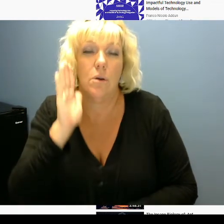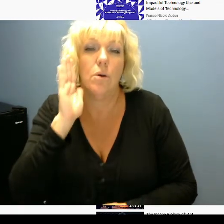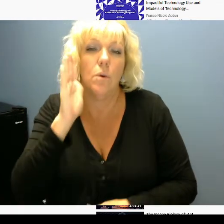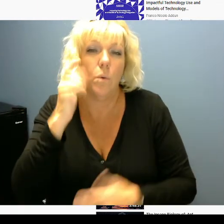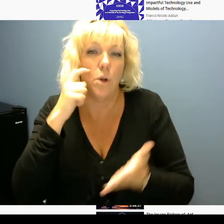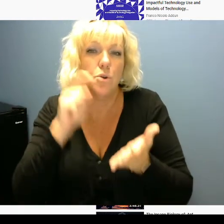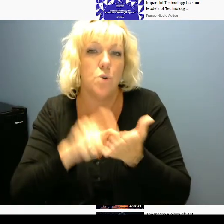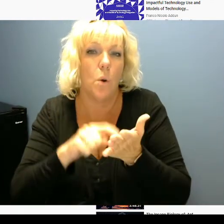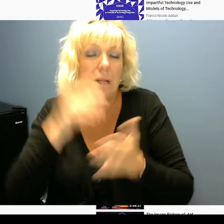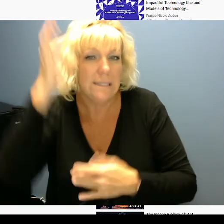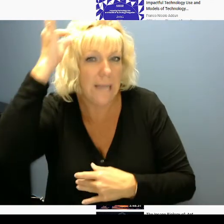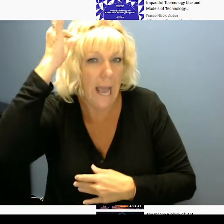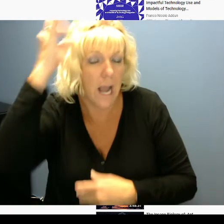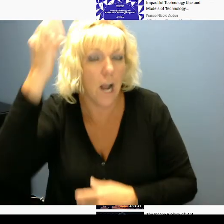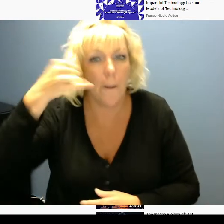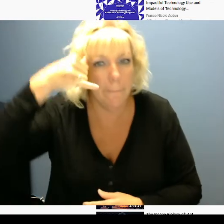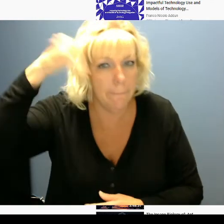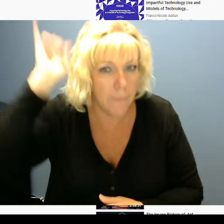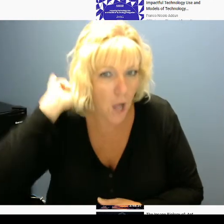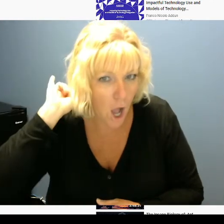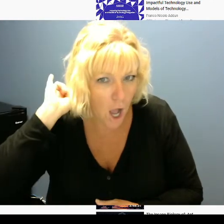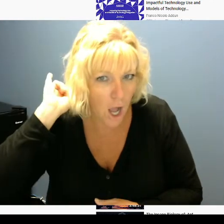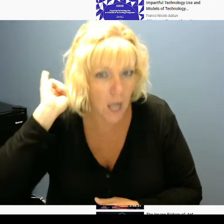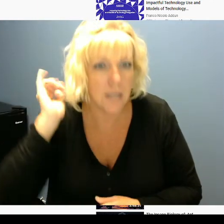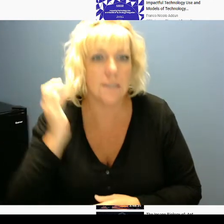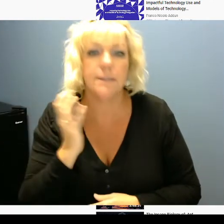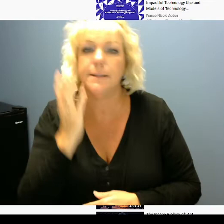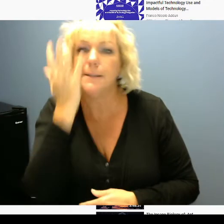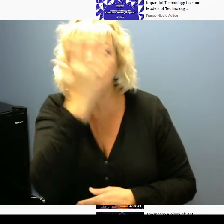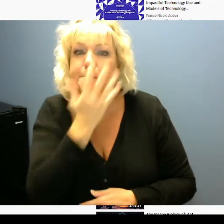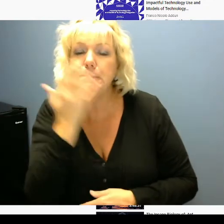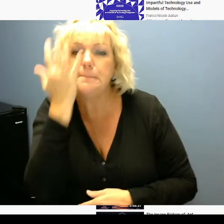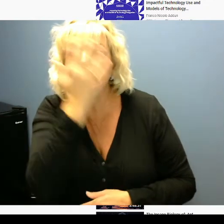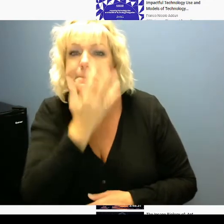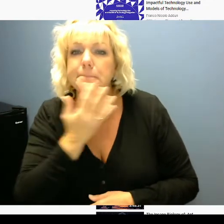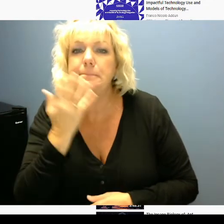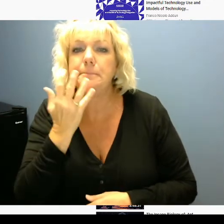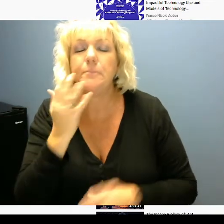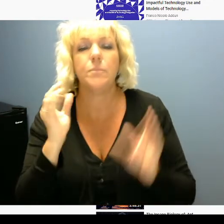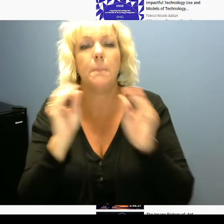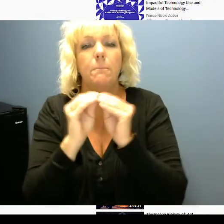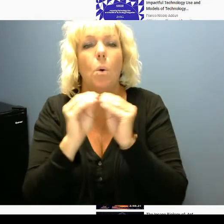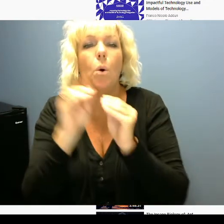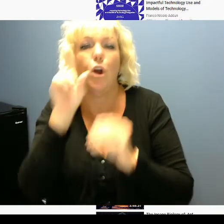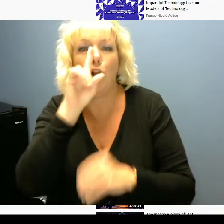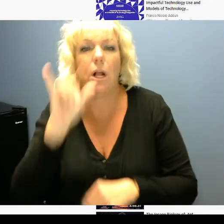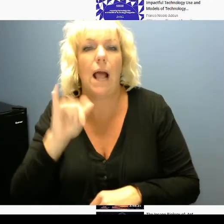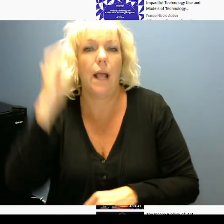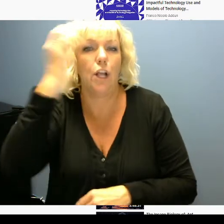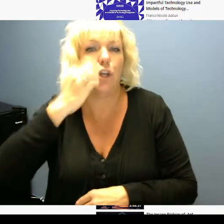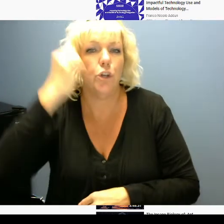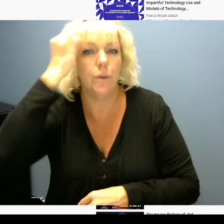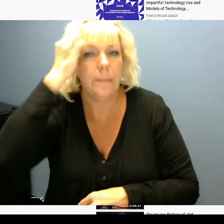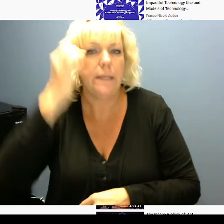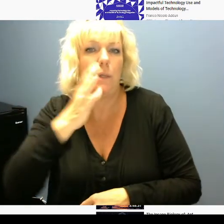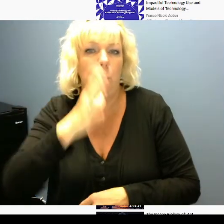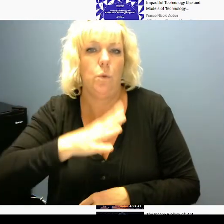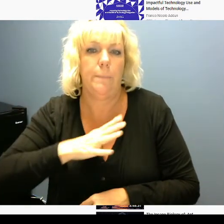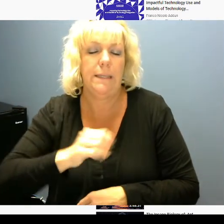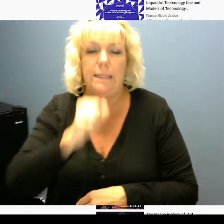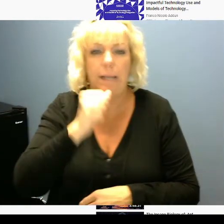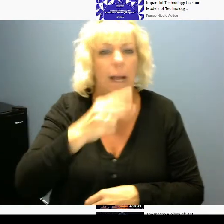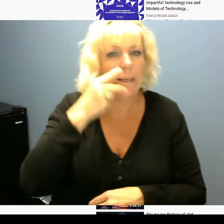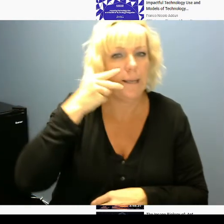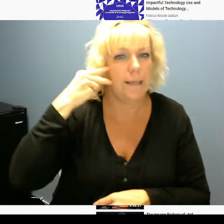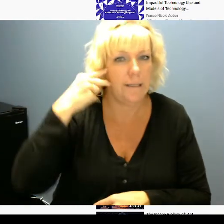is blonde, their features are certainly more European than indigenous. And so what you want to